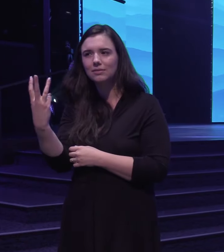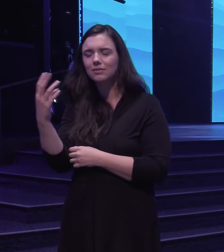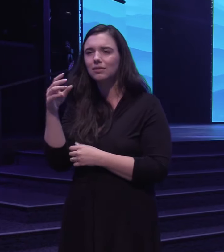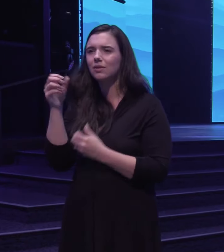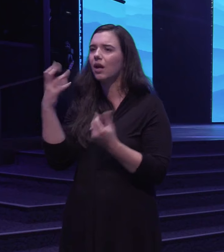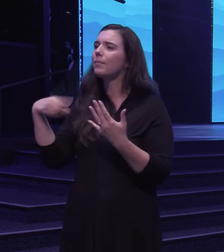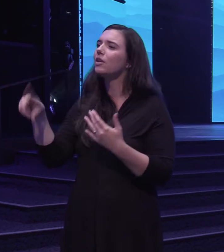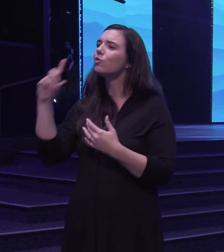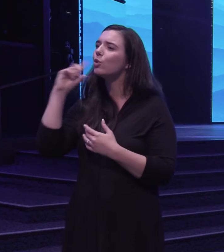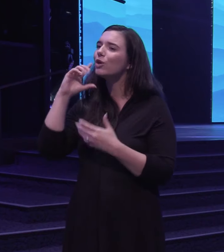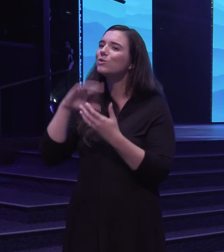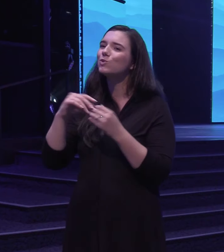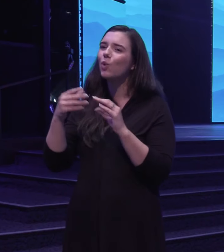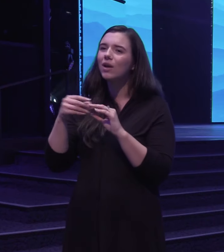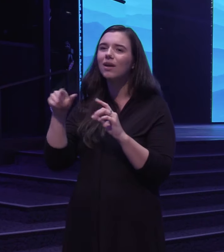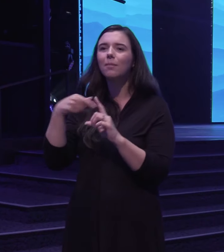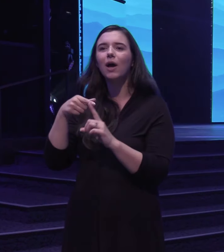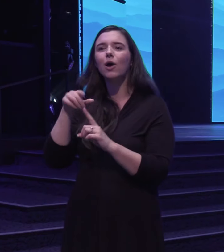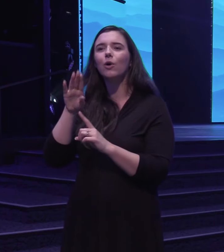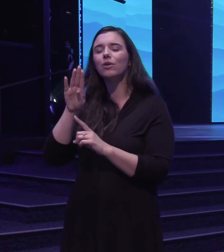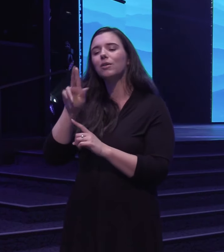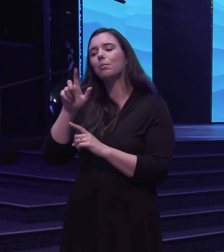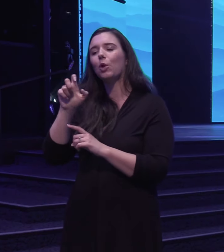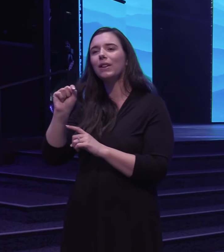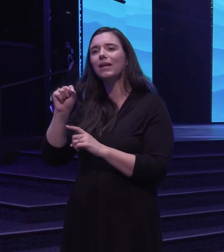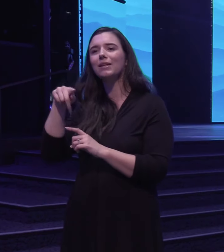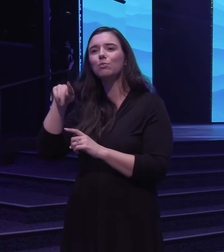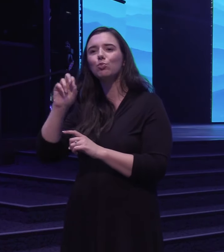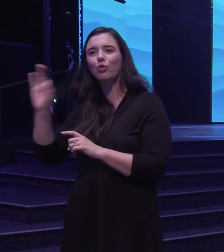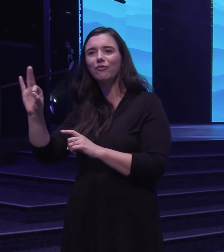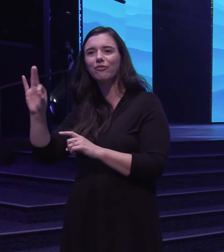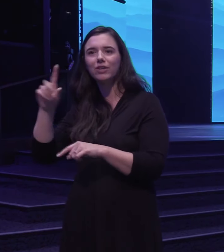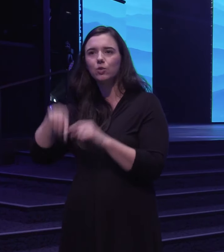How many of you have heard the story of the bulletproof George Washington?